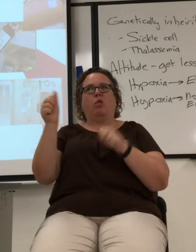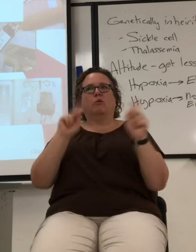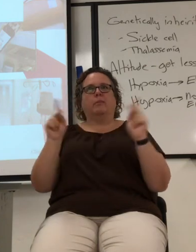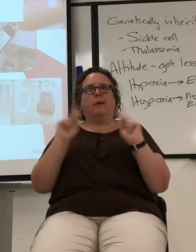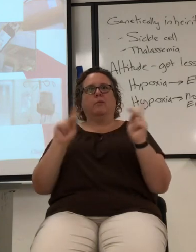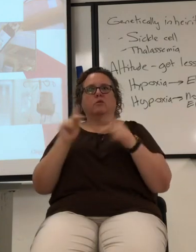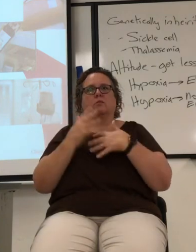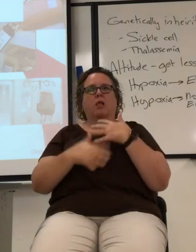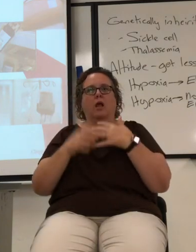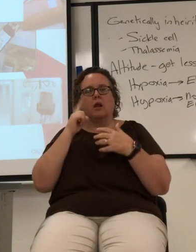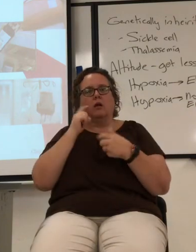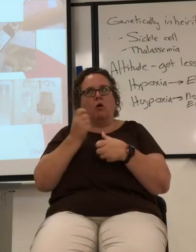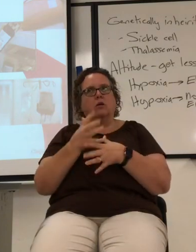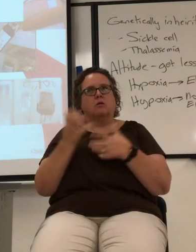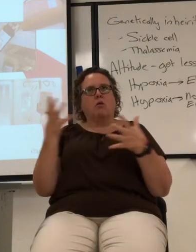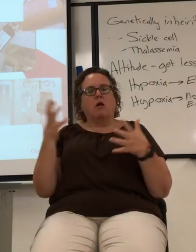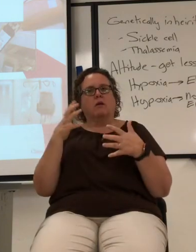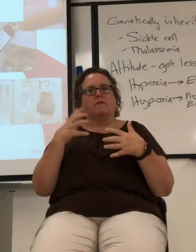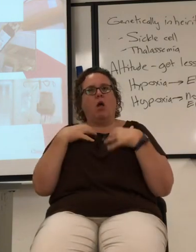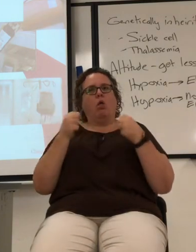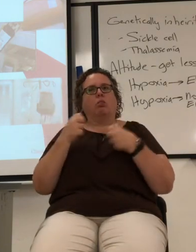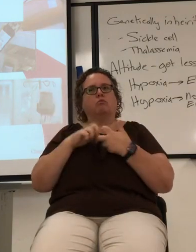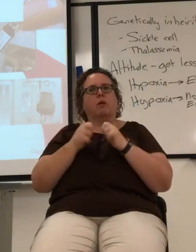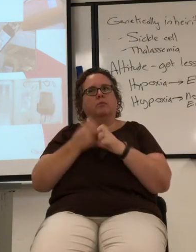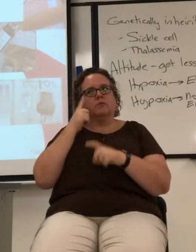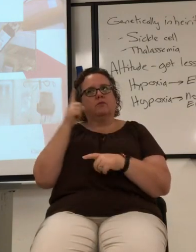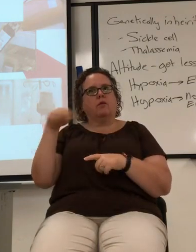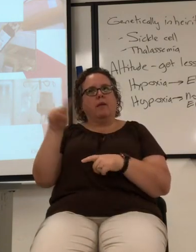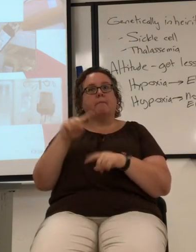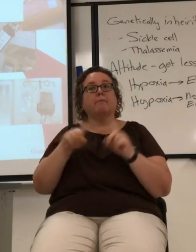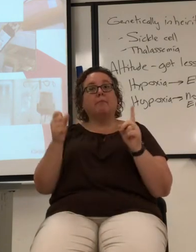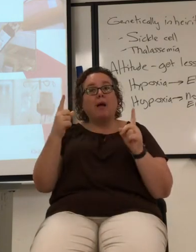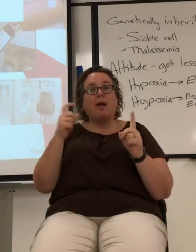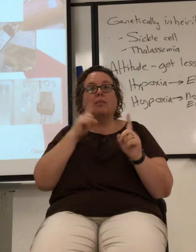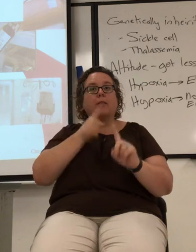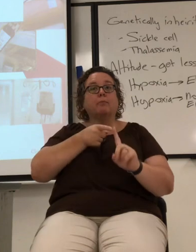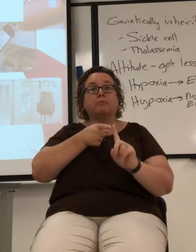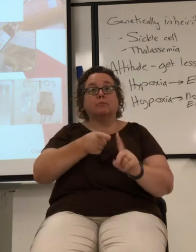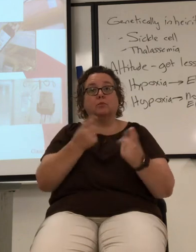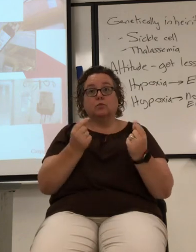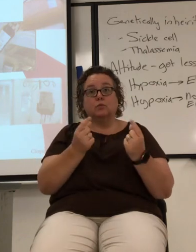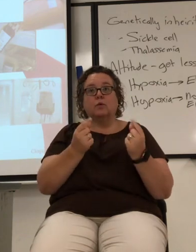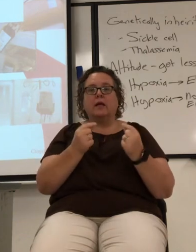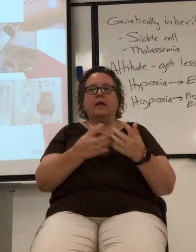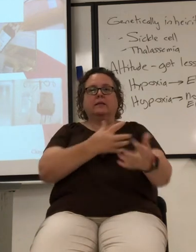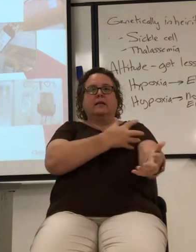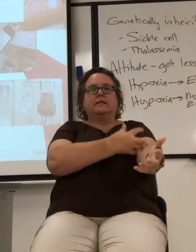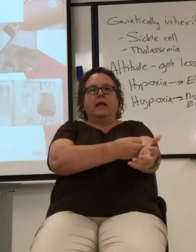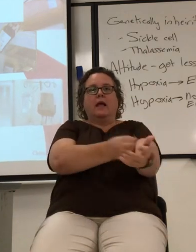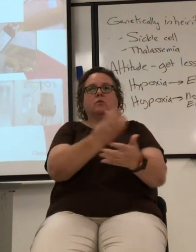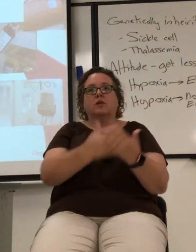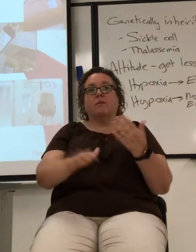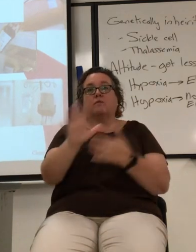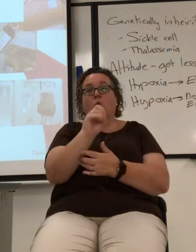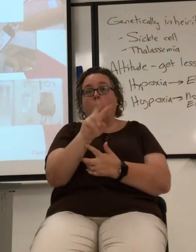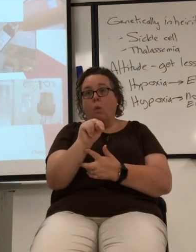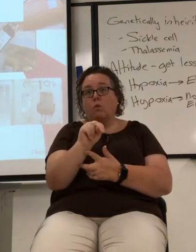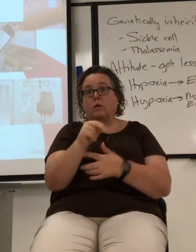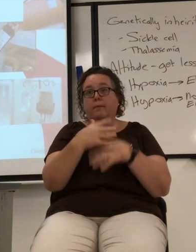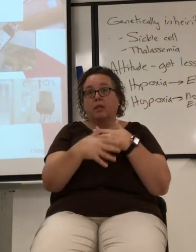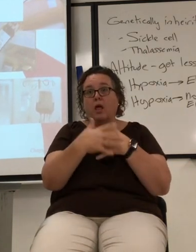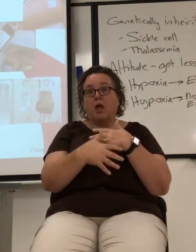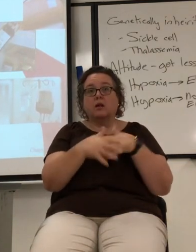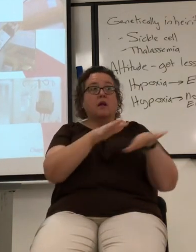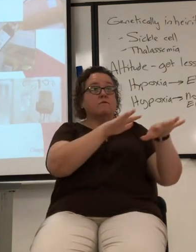to all kinds of health problems for them. But the principle is just take out some of your own blood, put